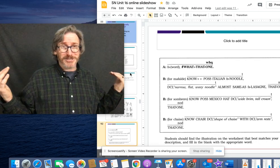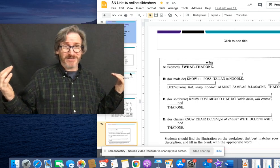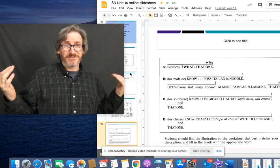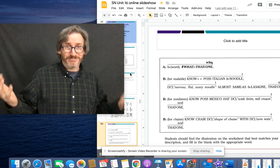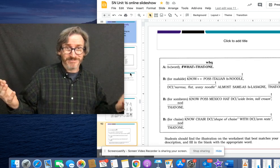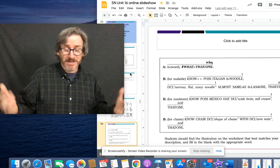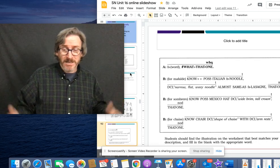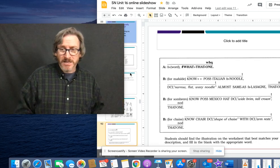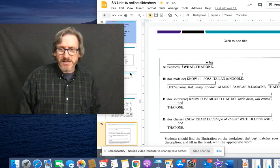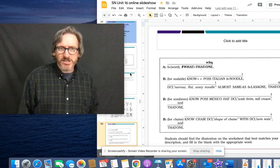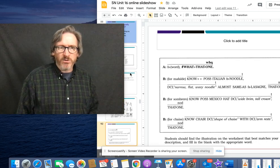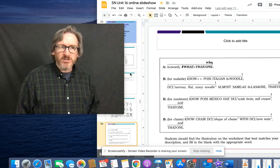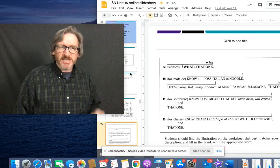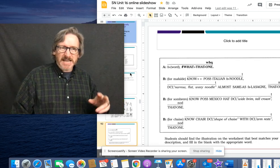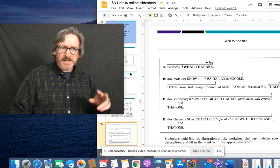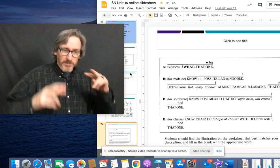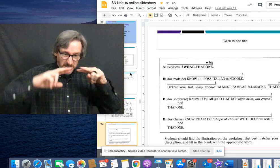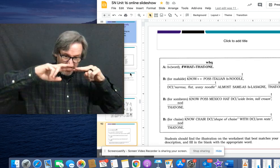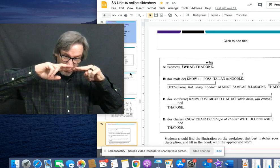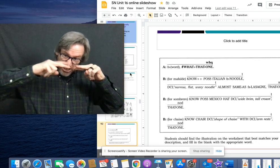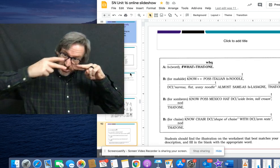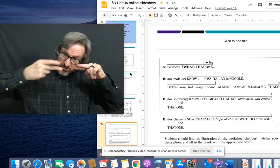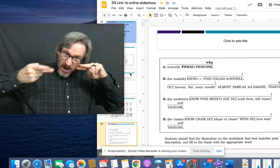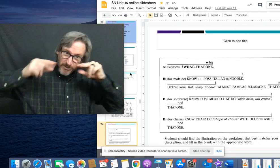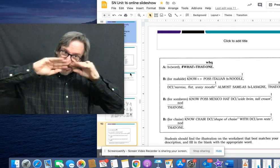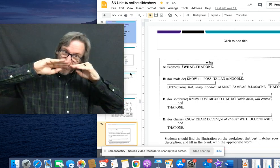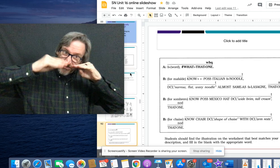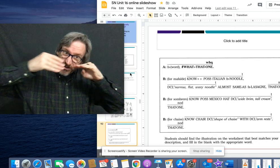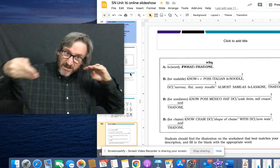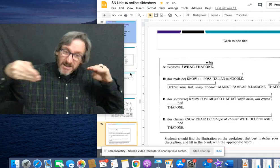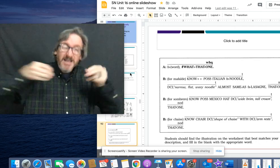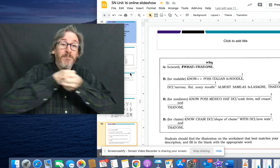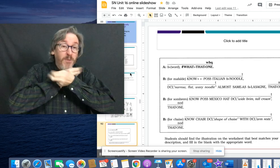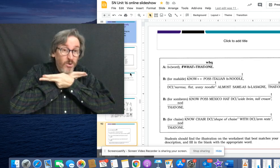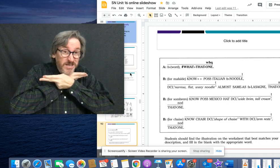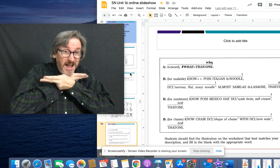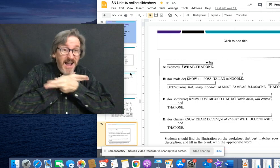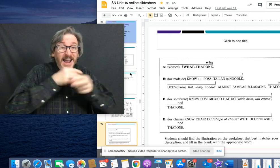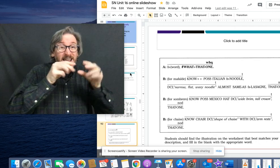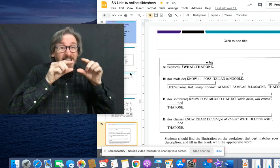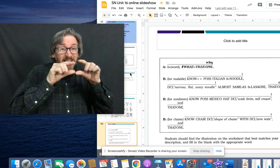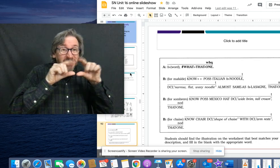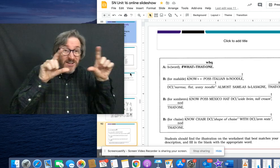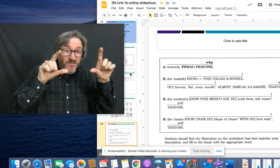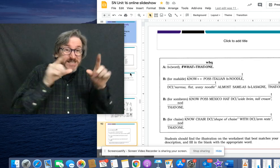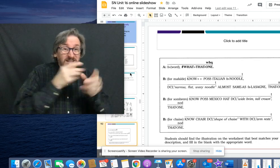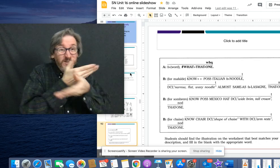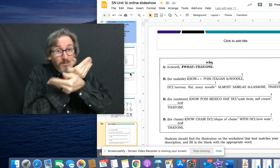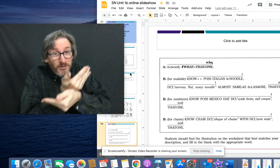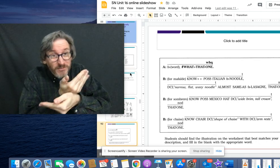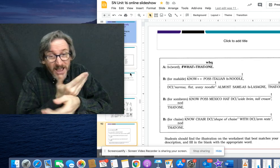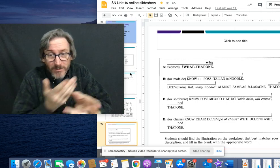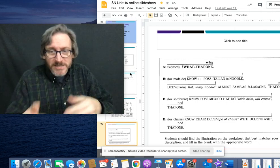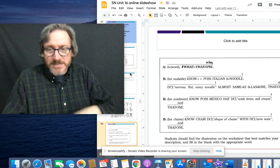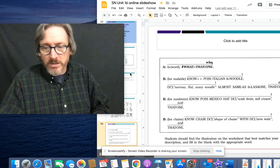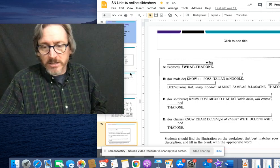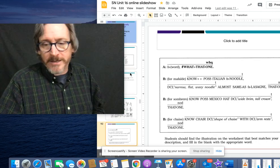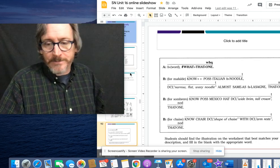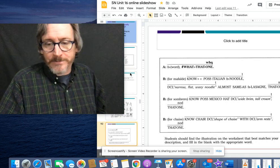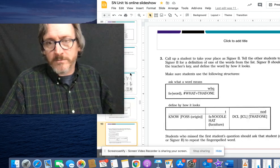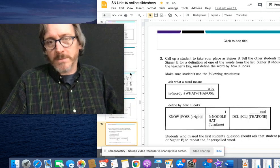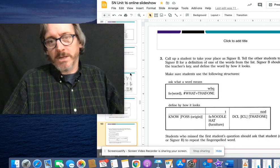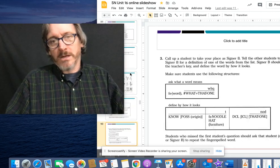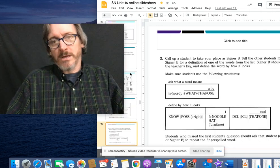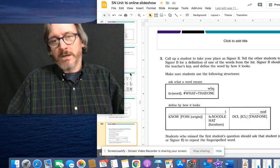pasta whatsoever. So just ask people to like describe. Is it bow tie? What is it like? Butterfly? What does it look